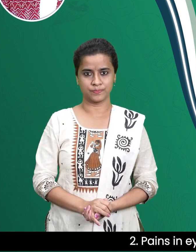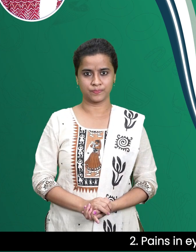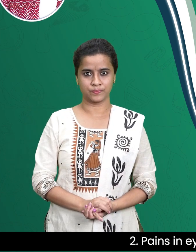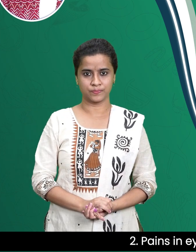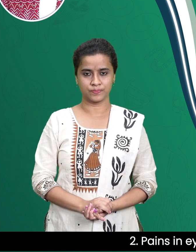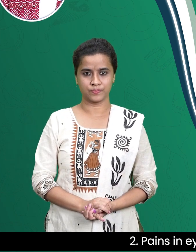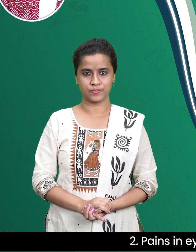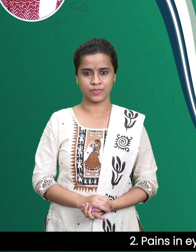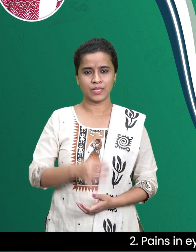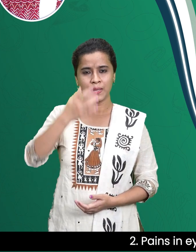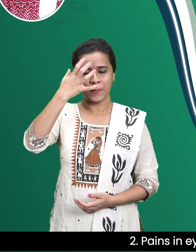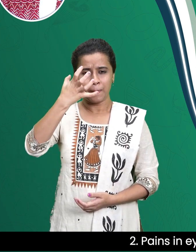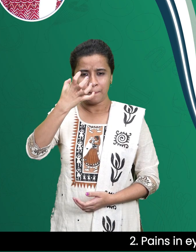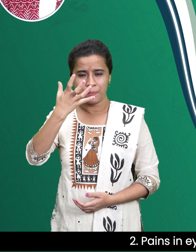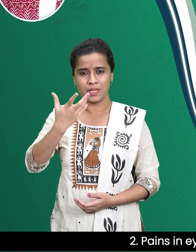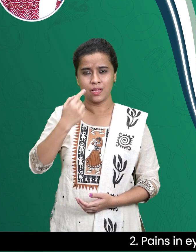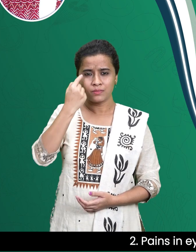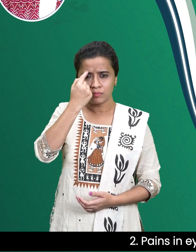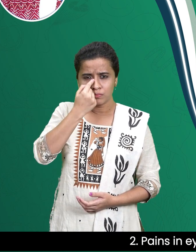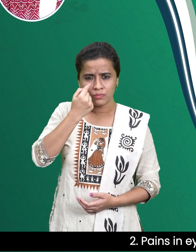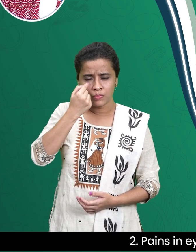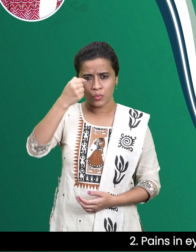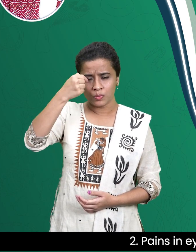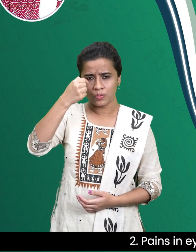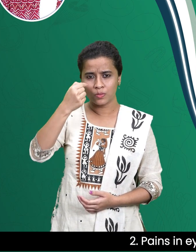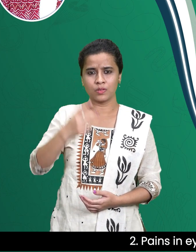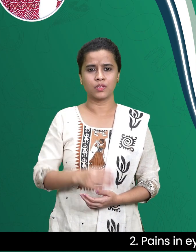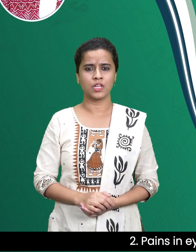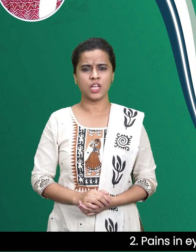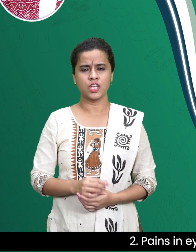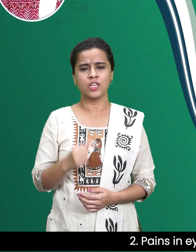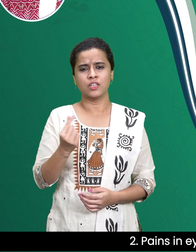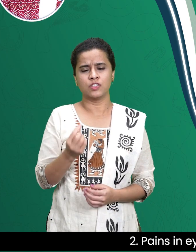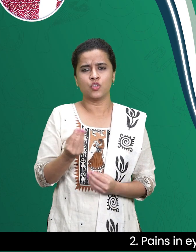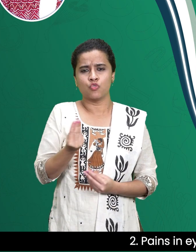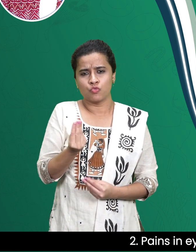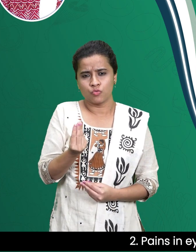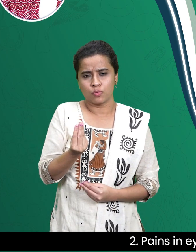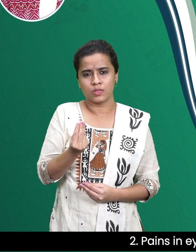Pain in eye socket is very prominent symptom.